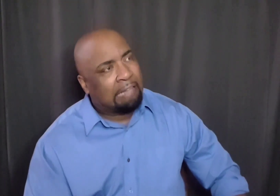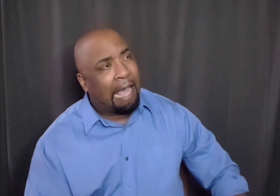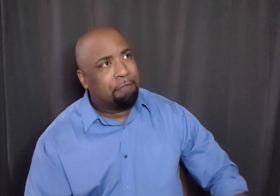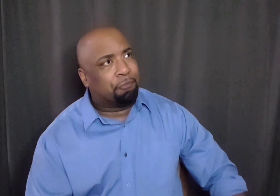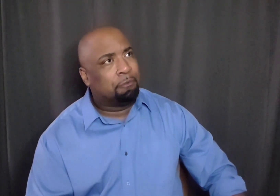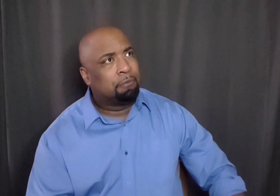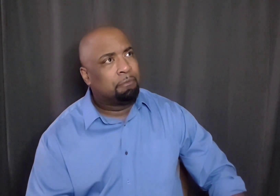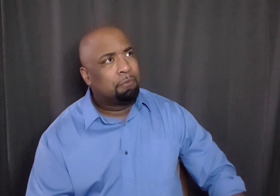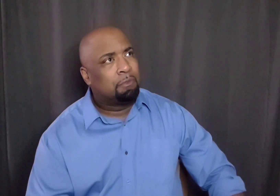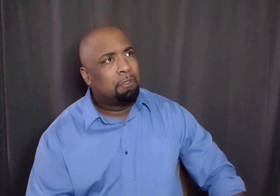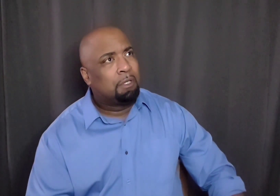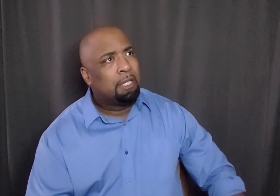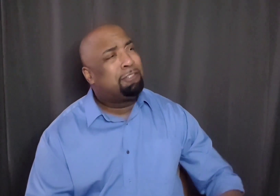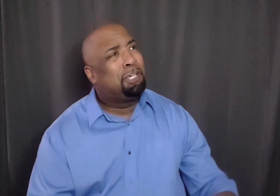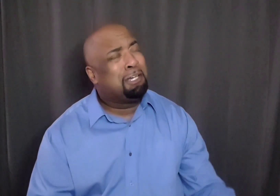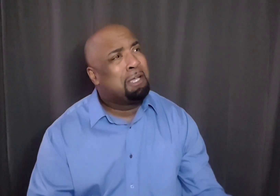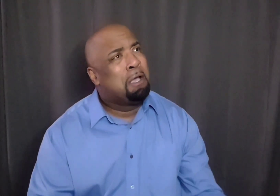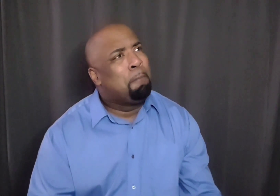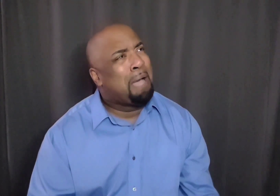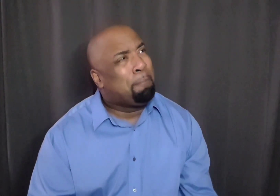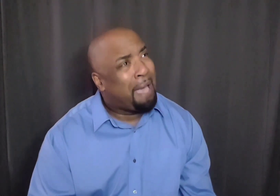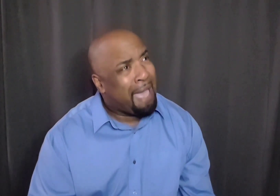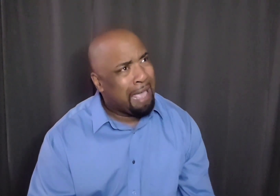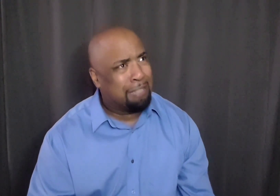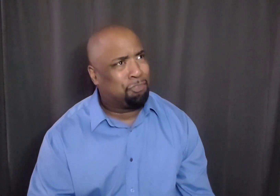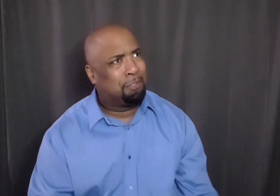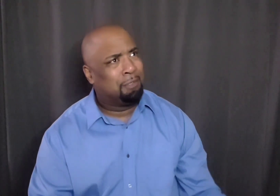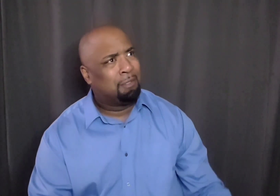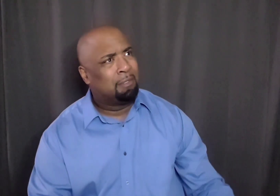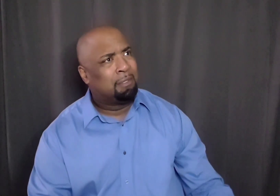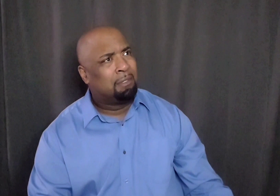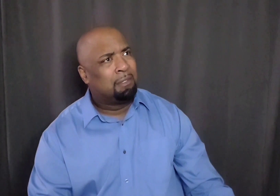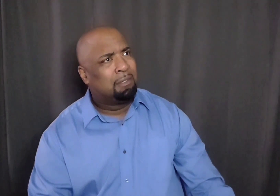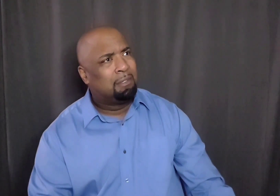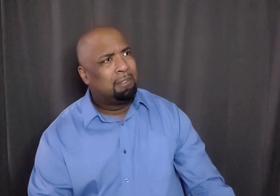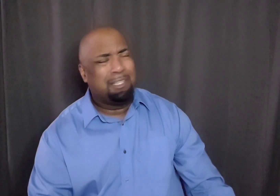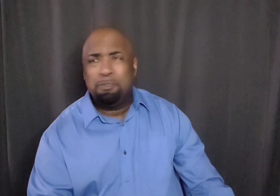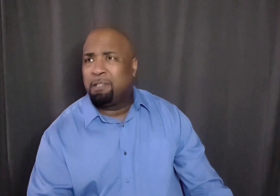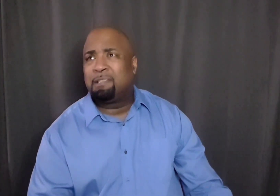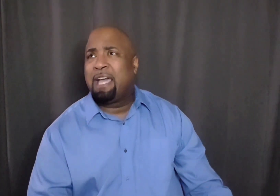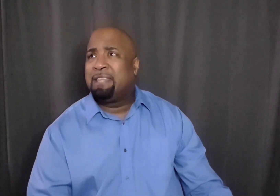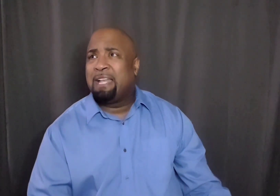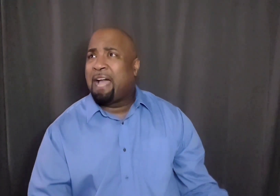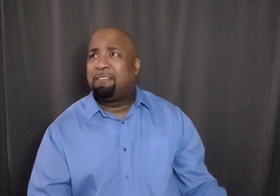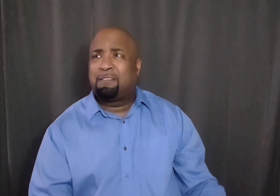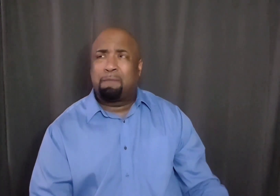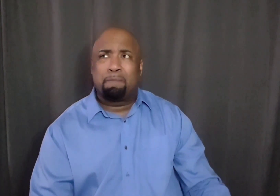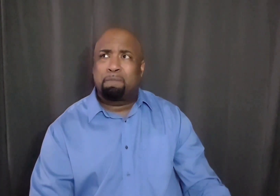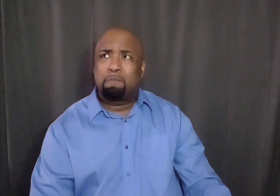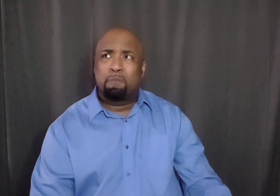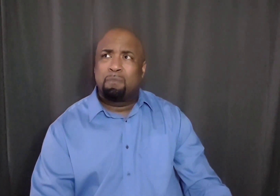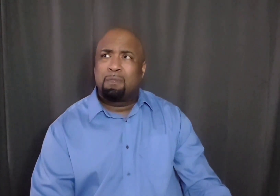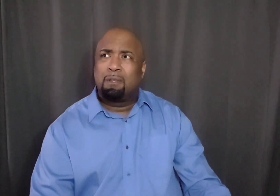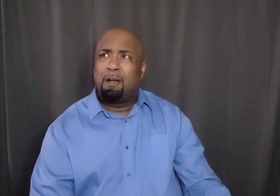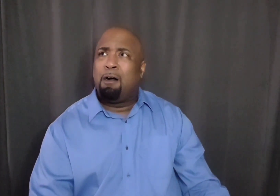life. He took my patch. Can you understand that? All that